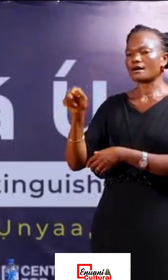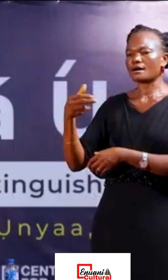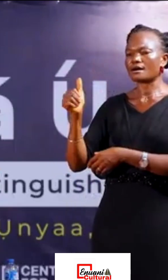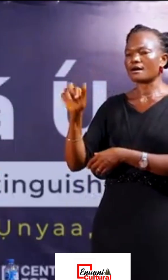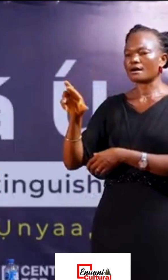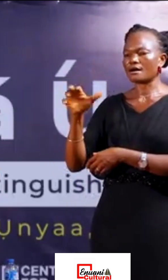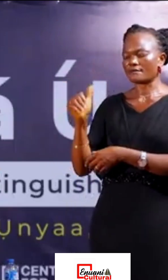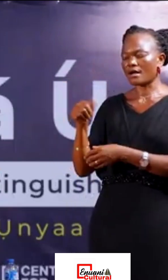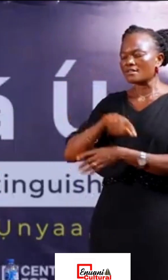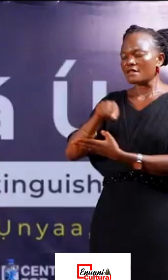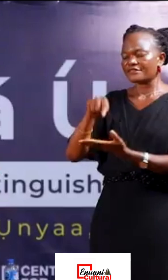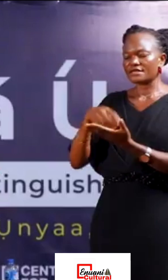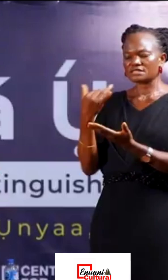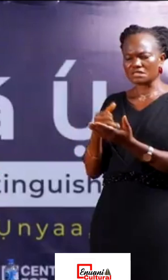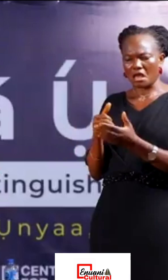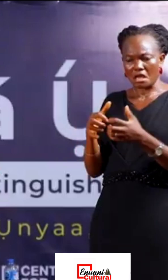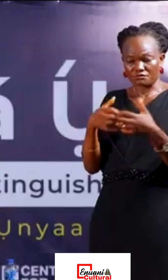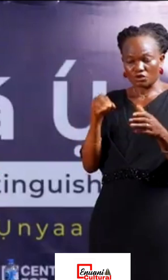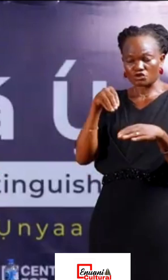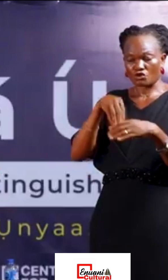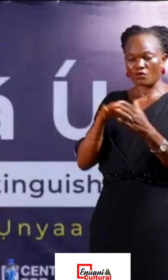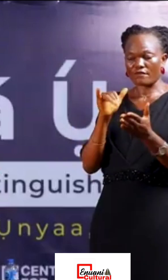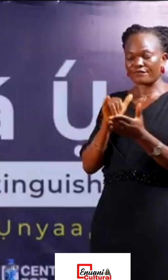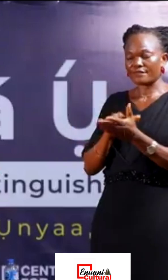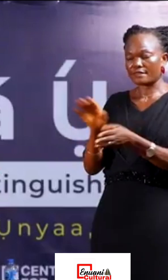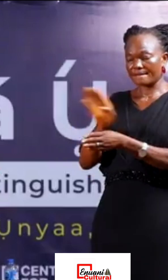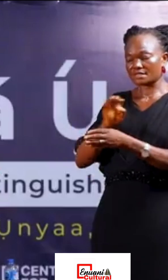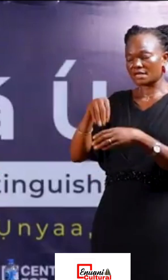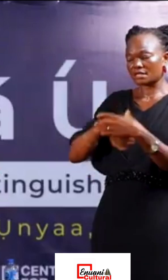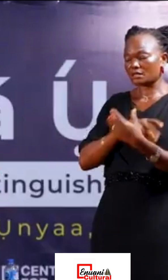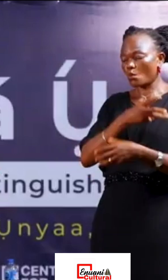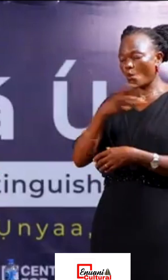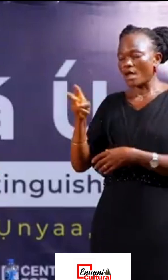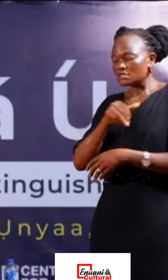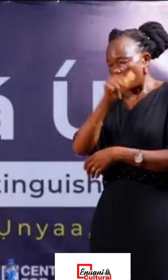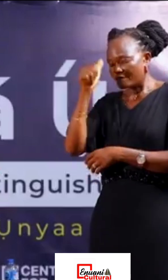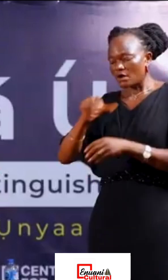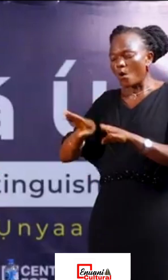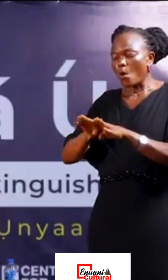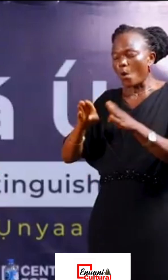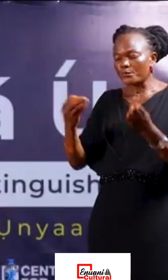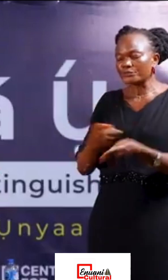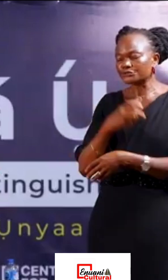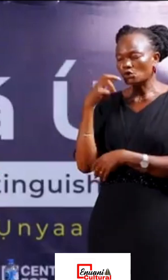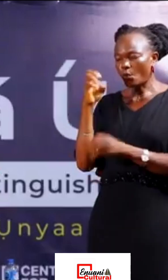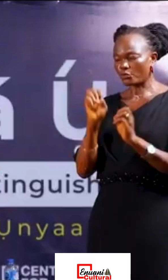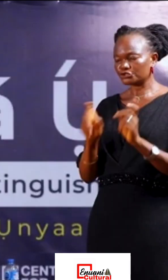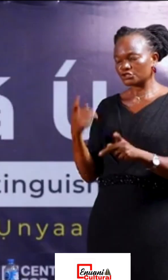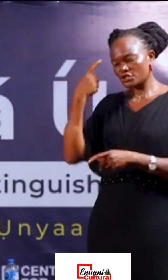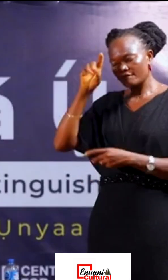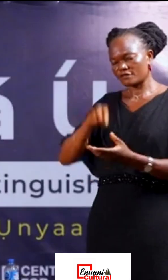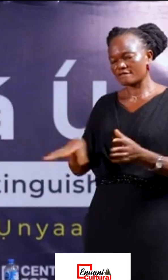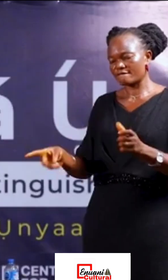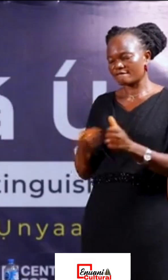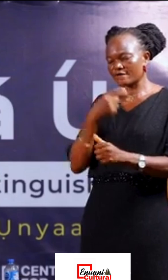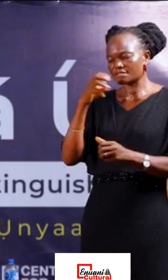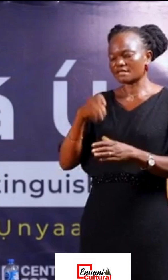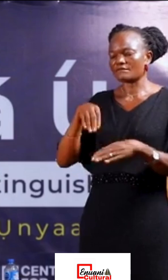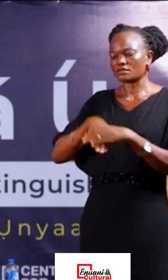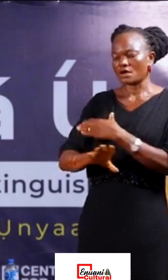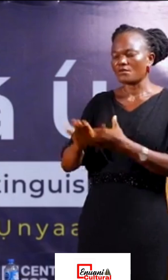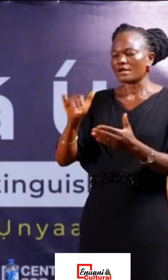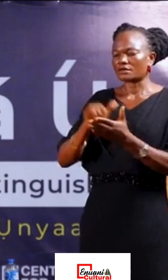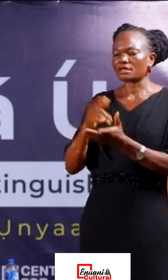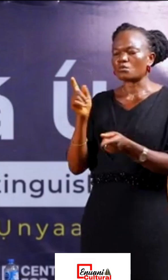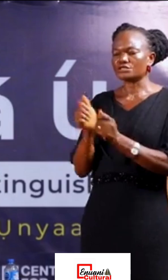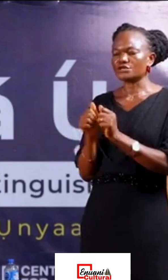This exploration of West Africa opened up opportunity for the first time for direct contact between Europeans and